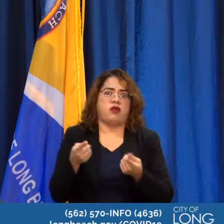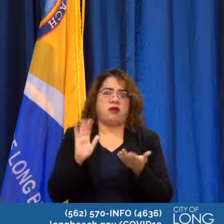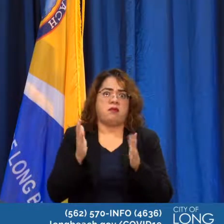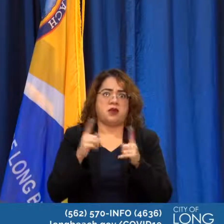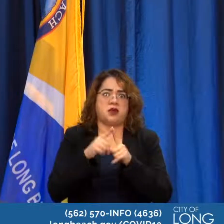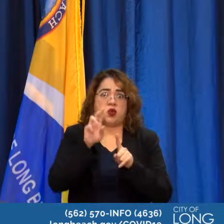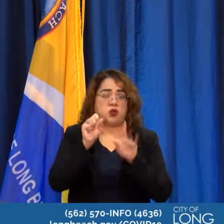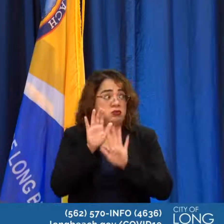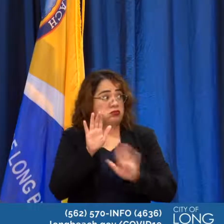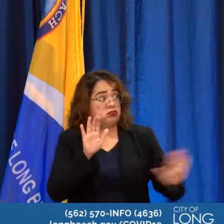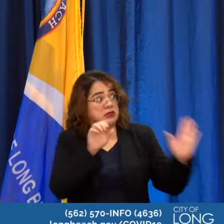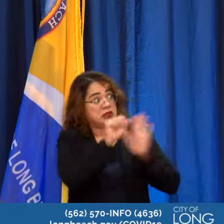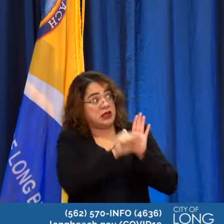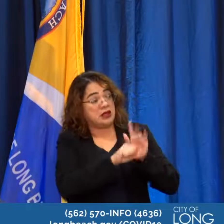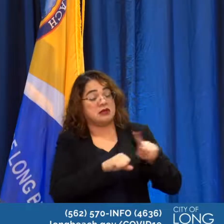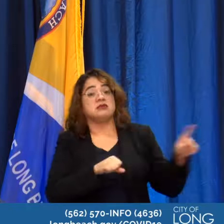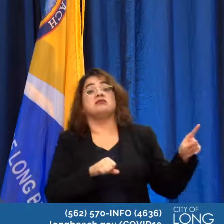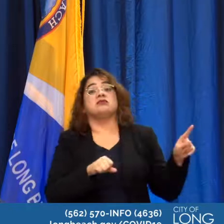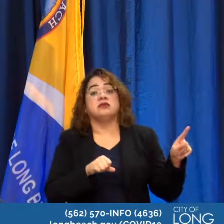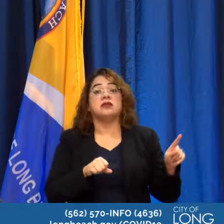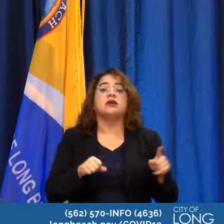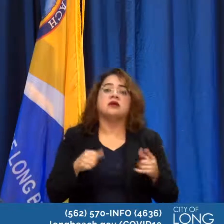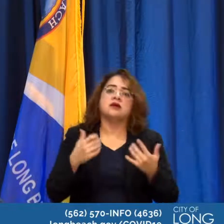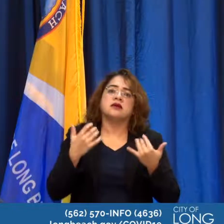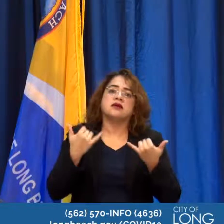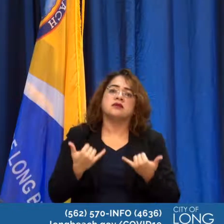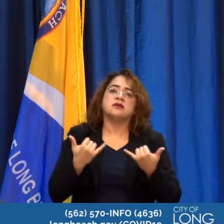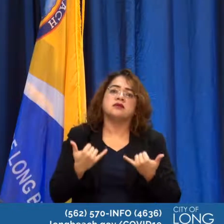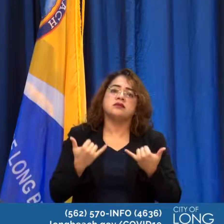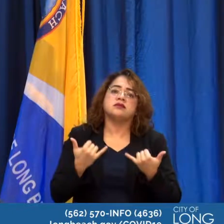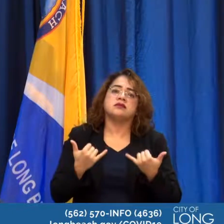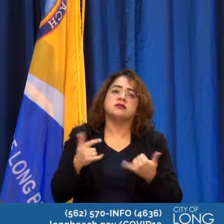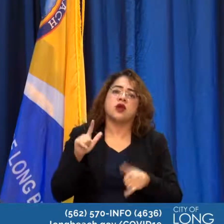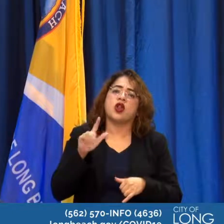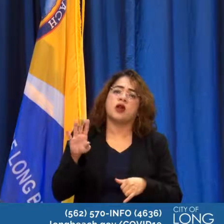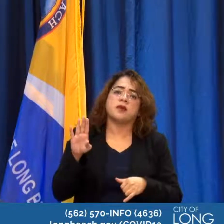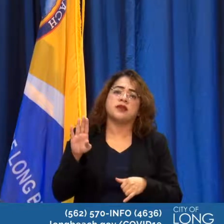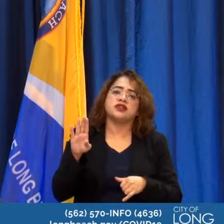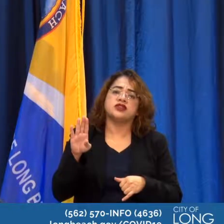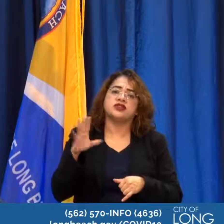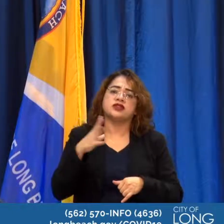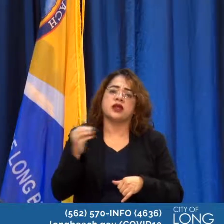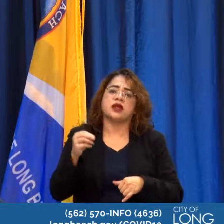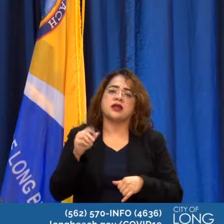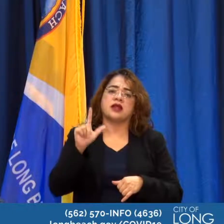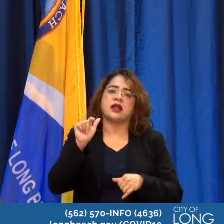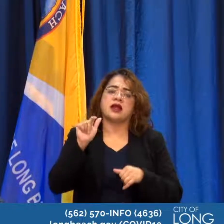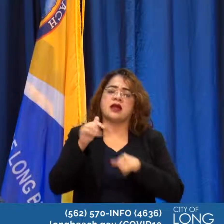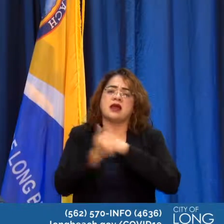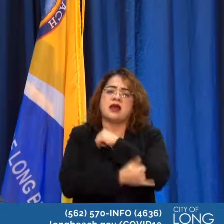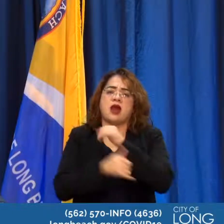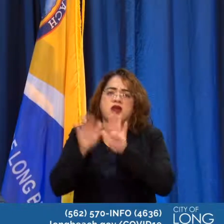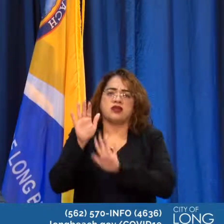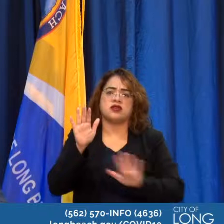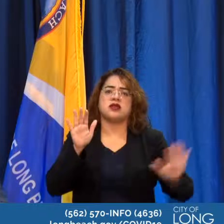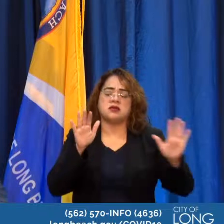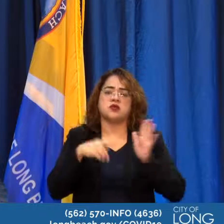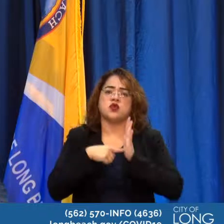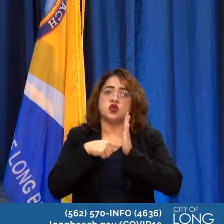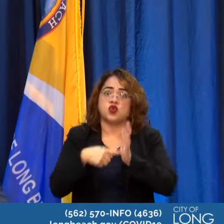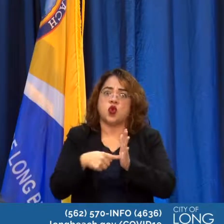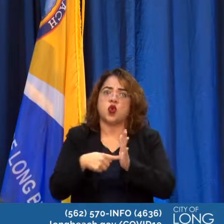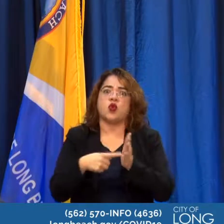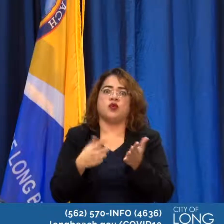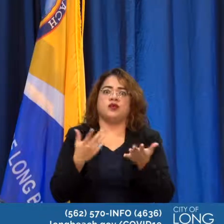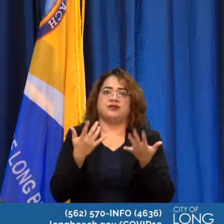things turn very poorly for us here in the state. And this includes Long Beach and the entire county. The governor recently